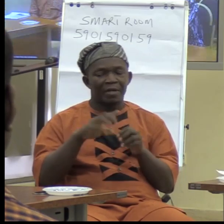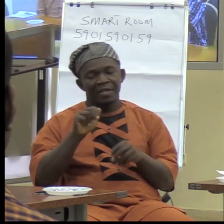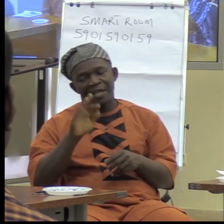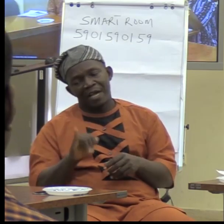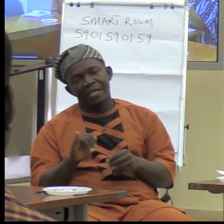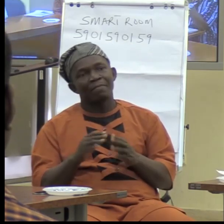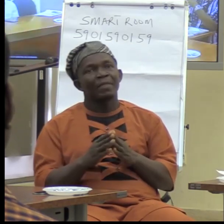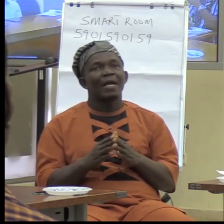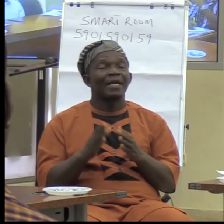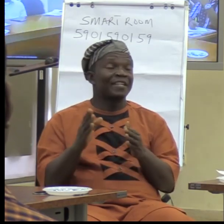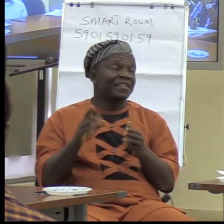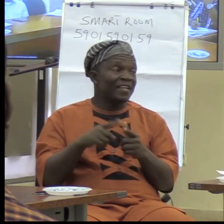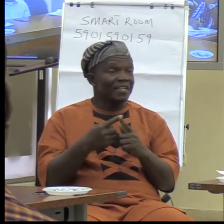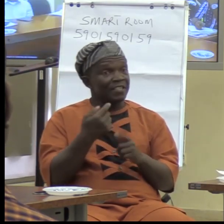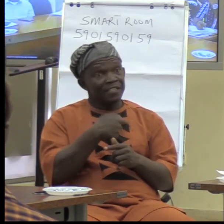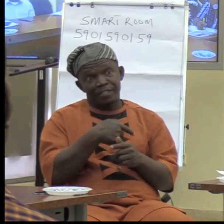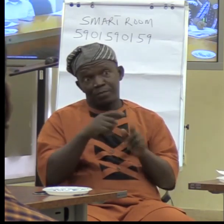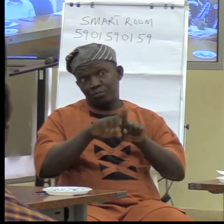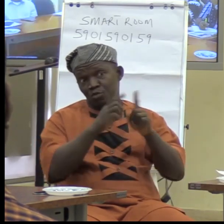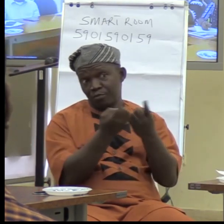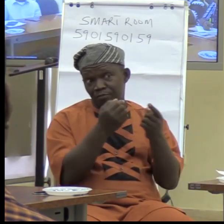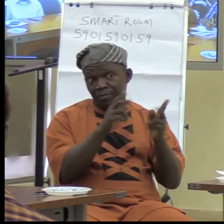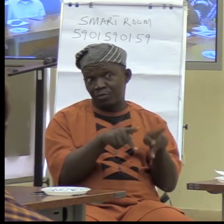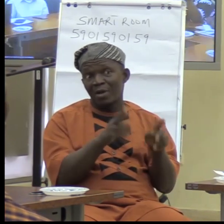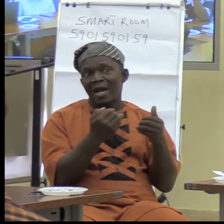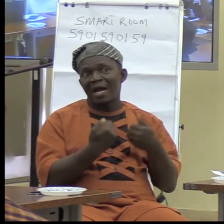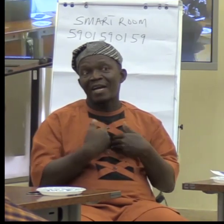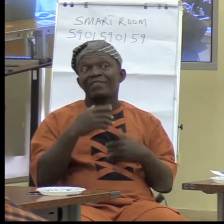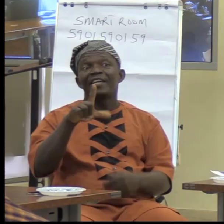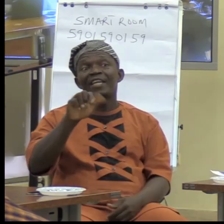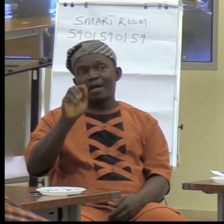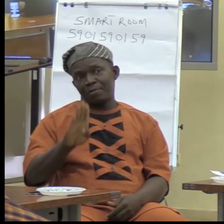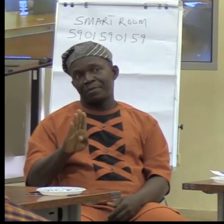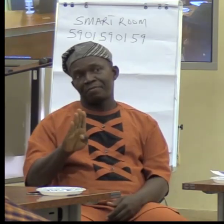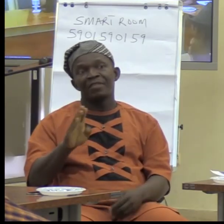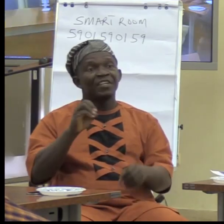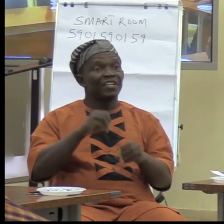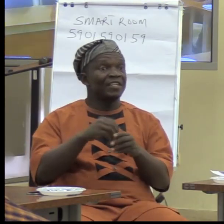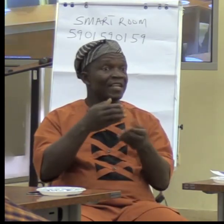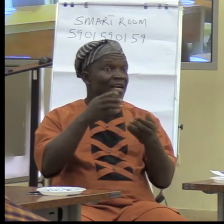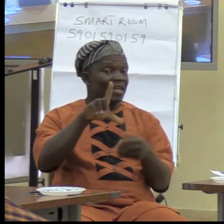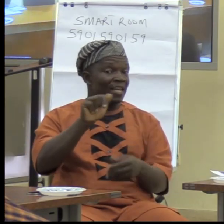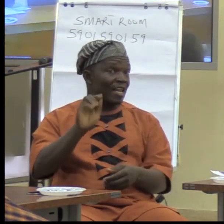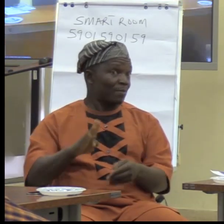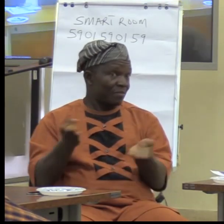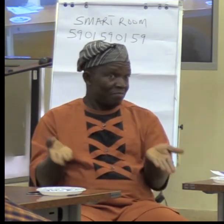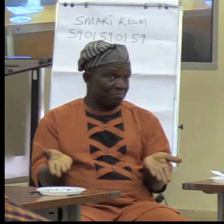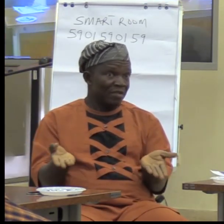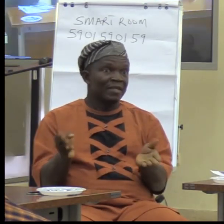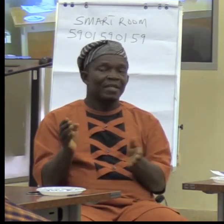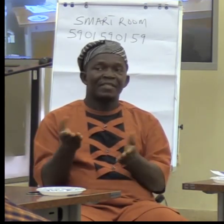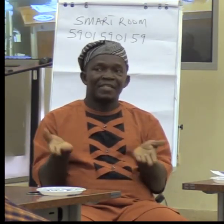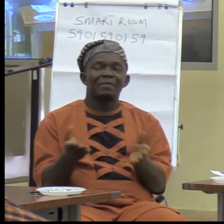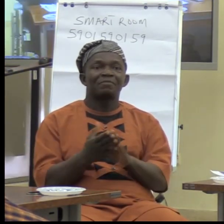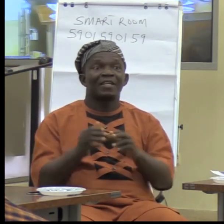for our lab, we are looking at 3 thematic areas. The first one looks